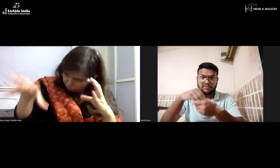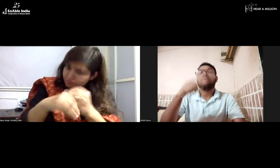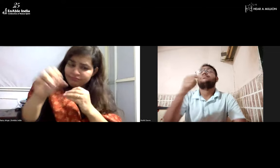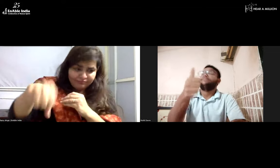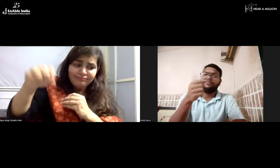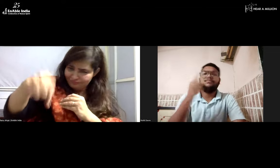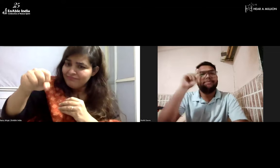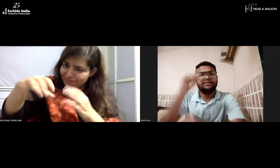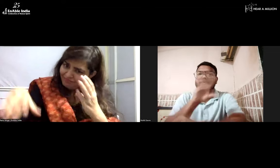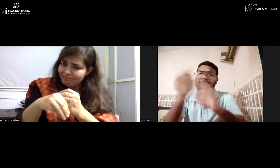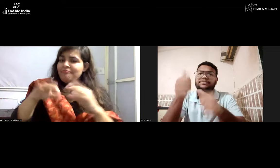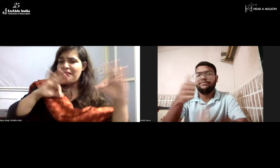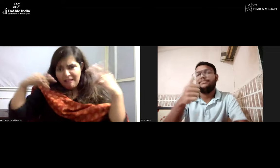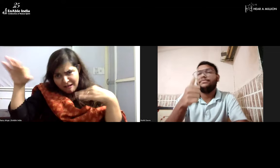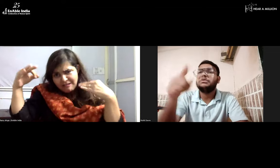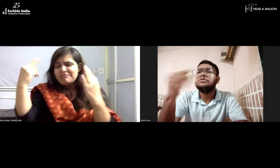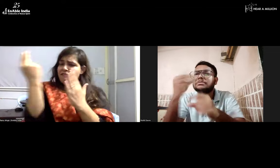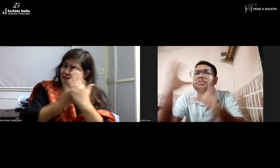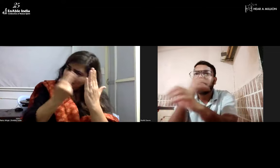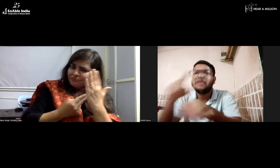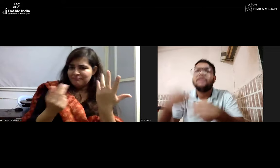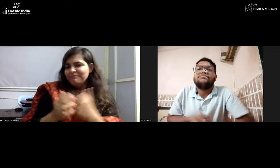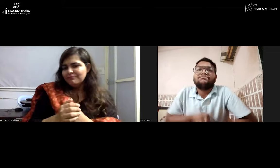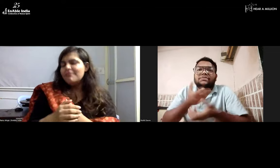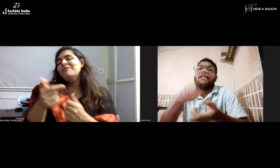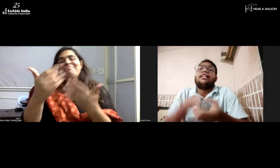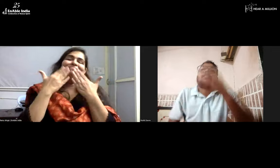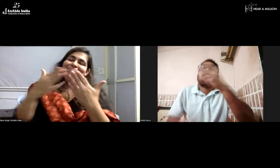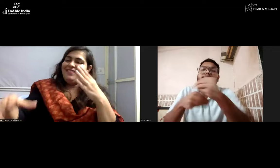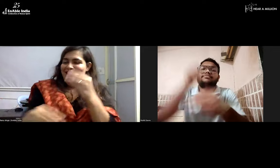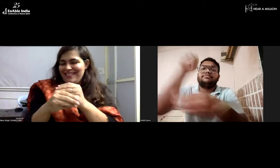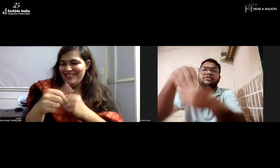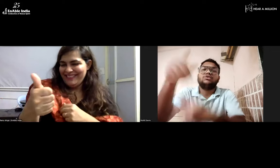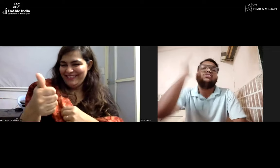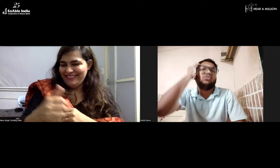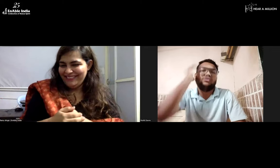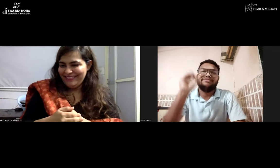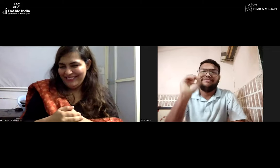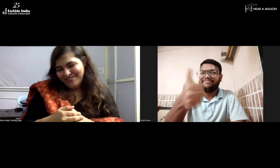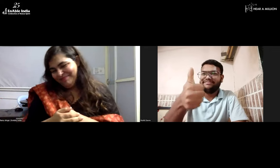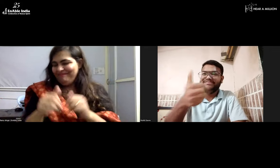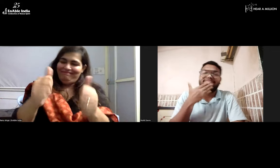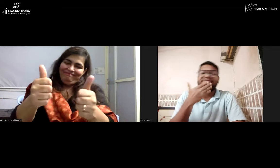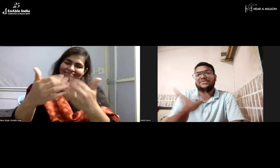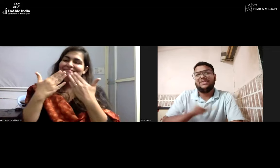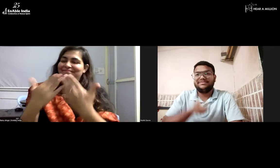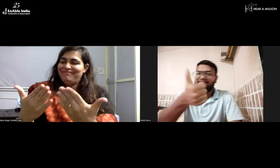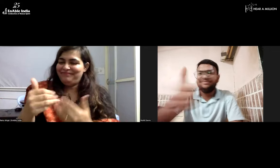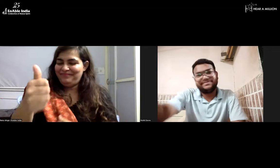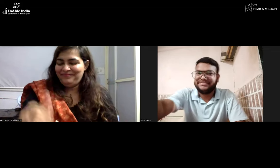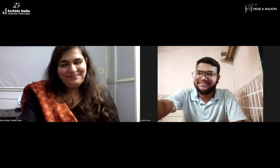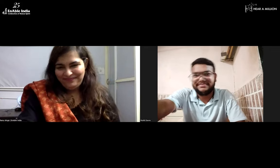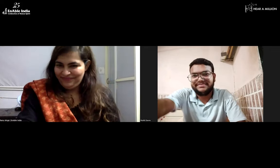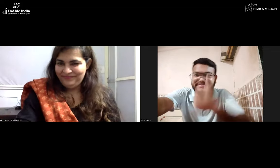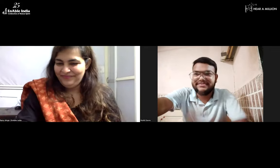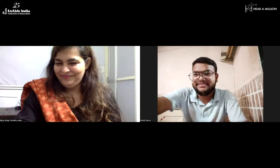Is it clear? Okay, I wasn't able to turn on. Okay, so now it's clear.